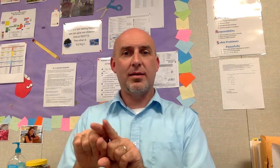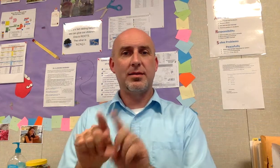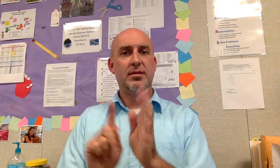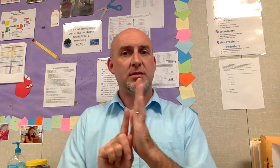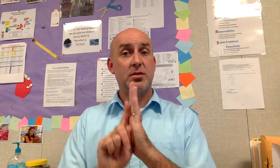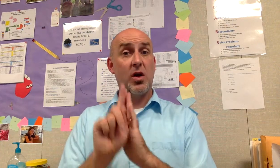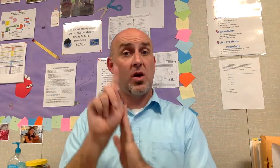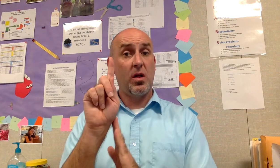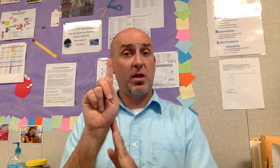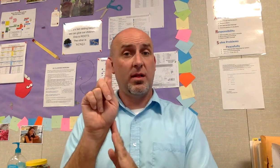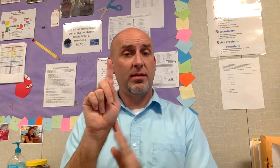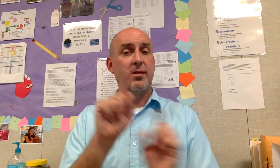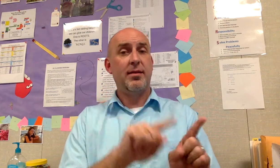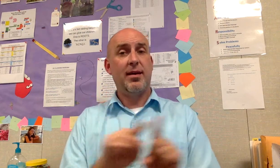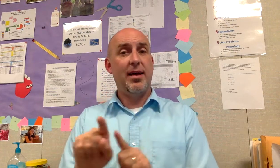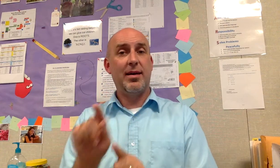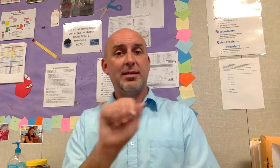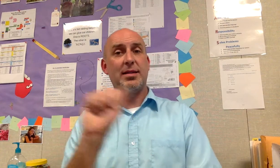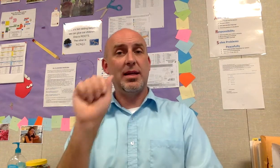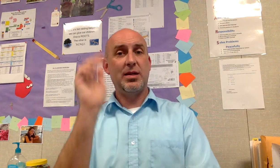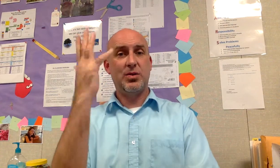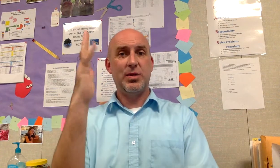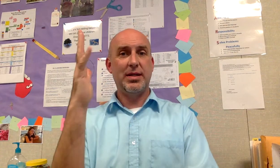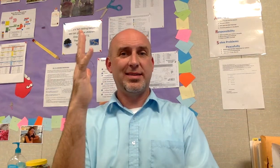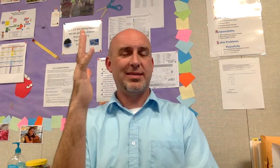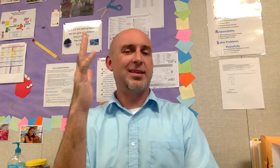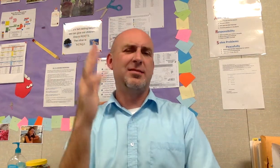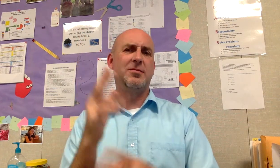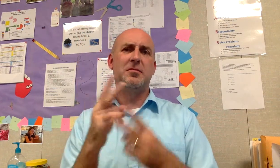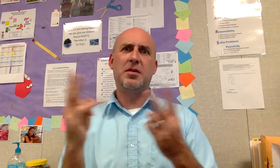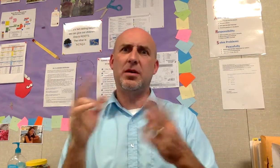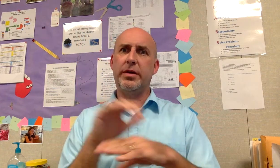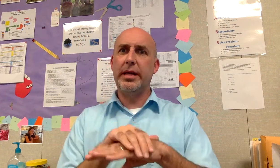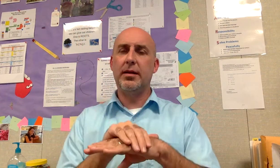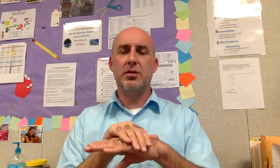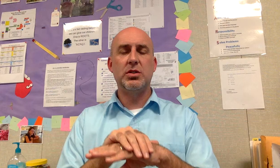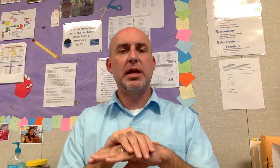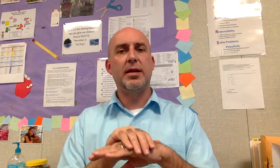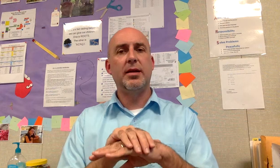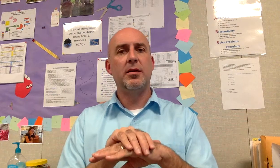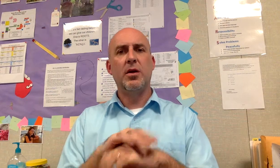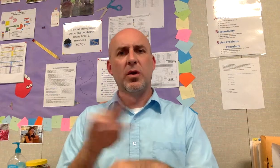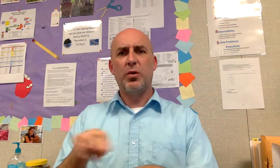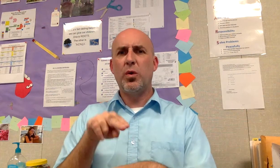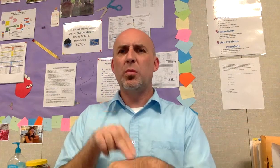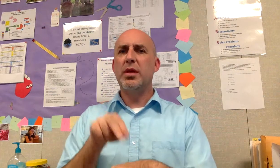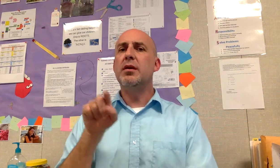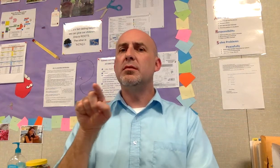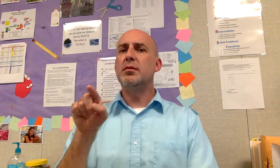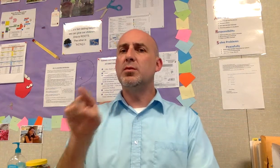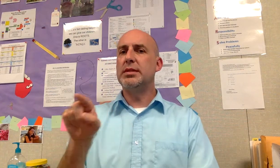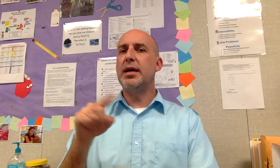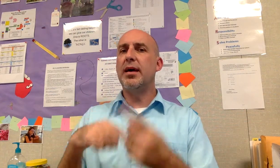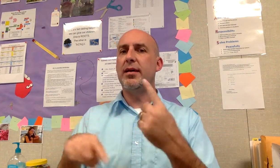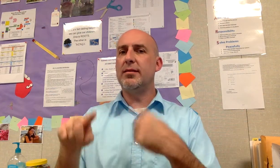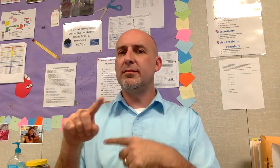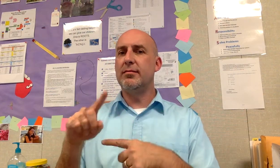as tall as a tree. Very English signing. Normally, you would sign